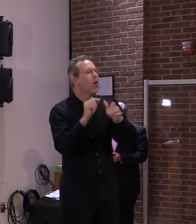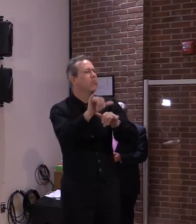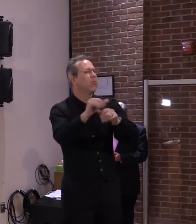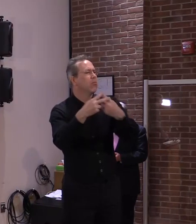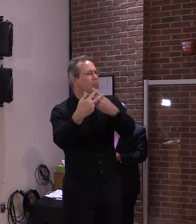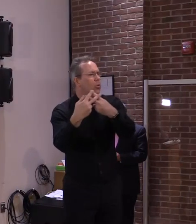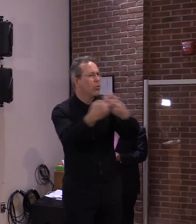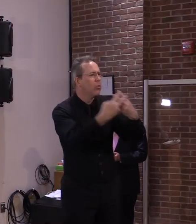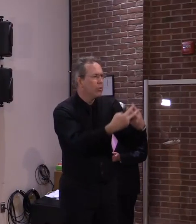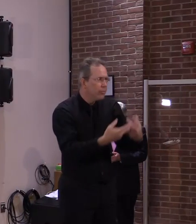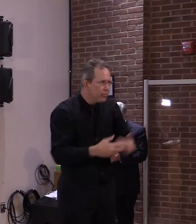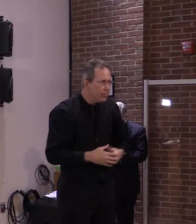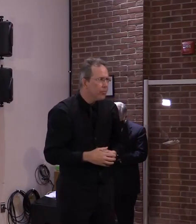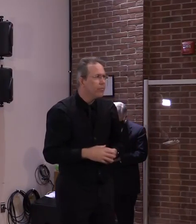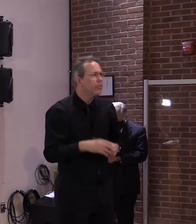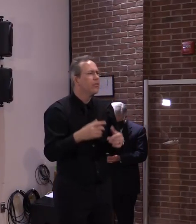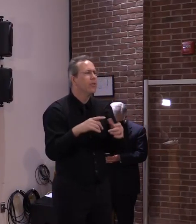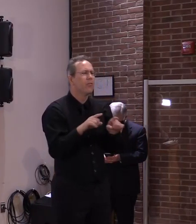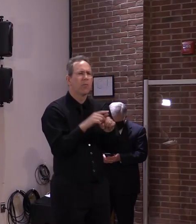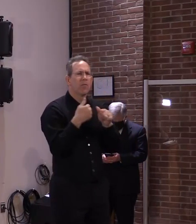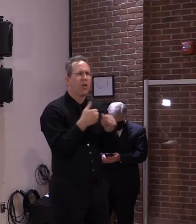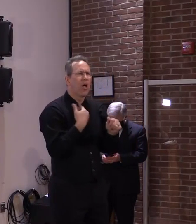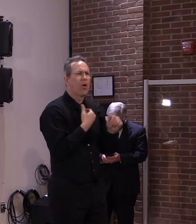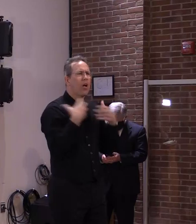guidance. I can't speak to